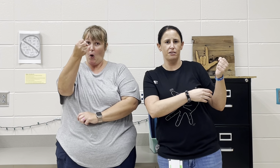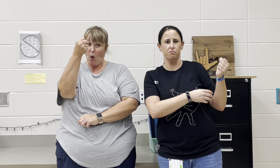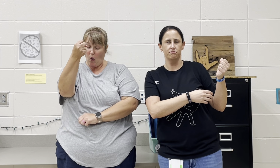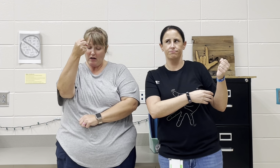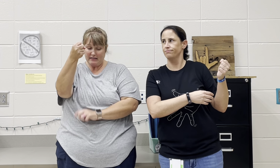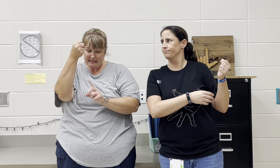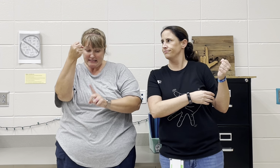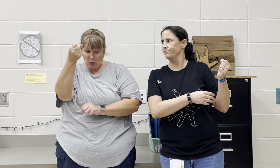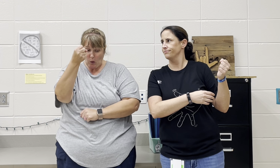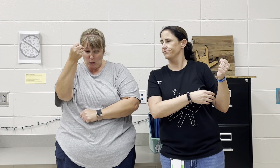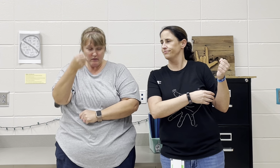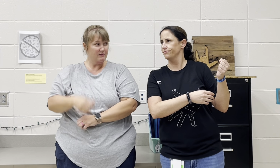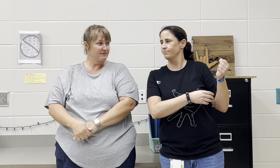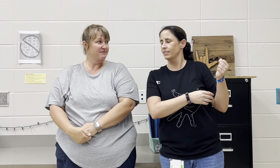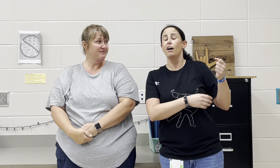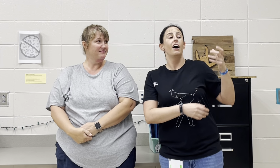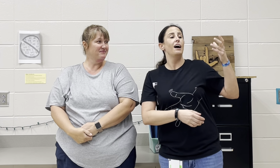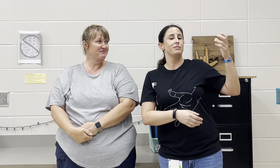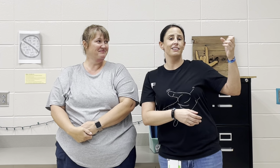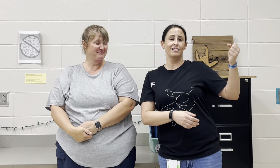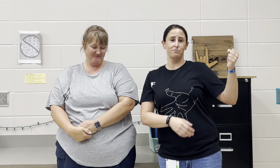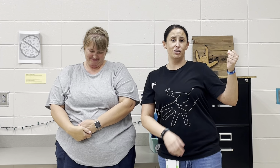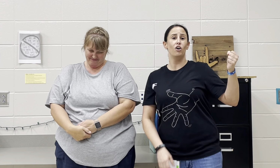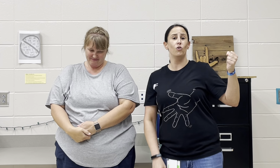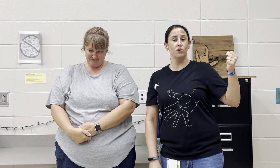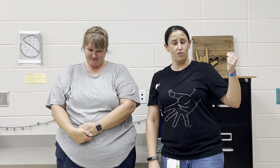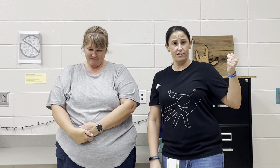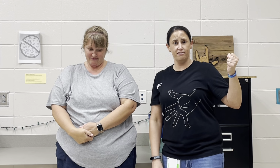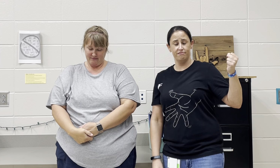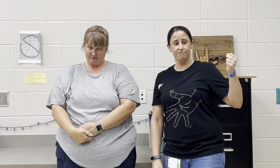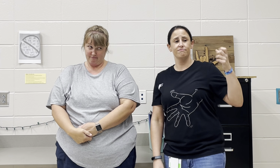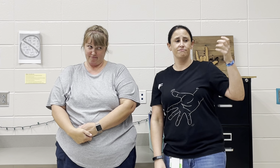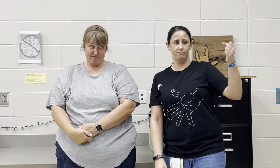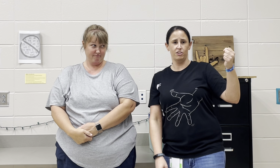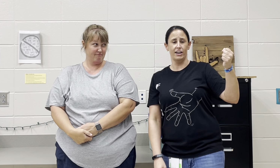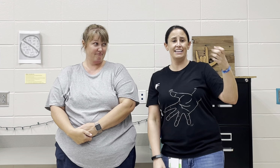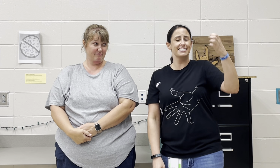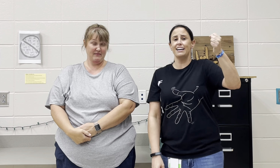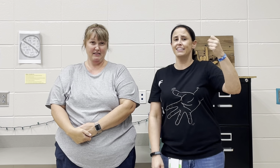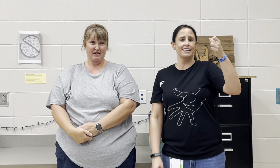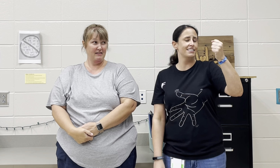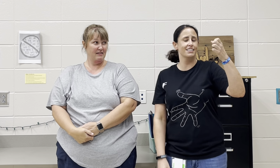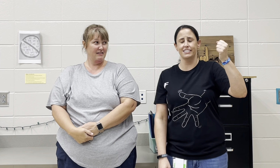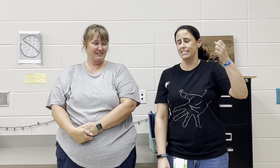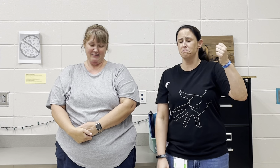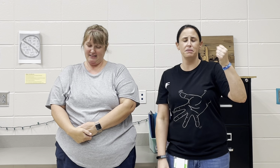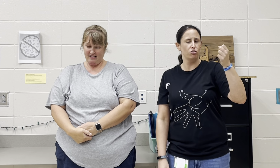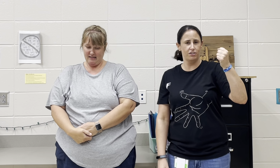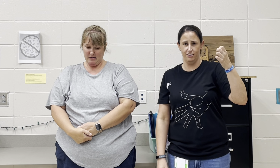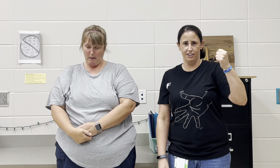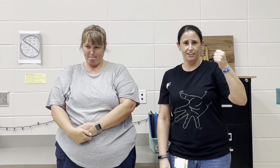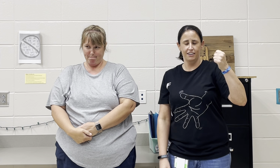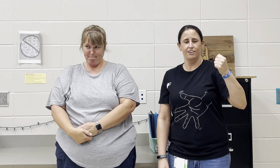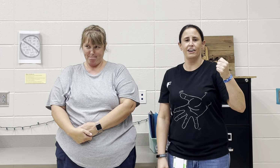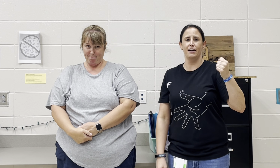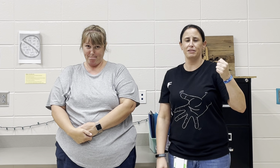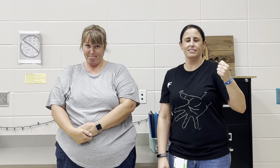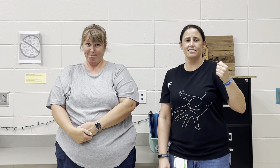them. I'm telling them to hold on. All right, and it's not this because that's milk. All right, I'm not